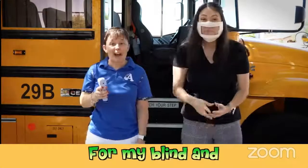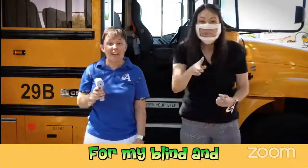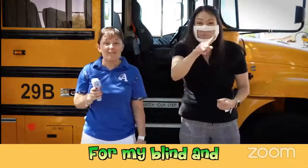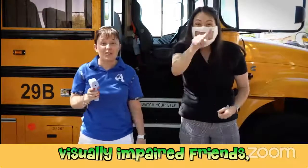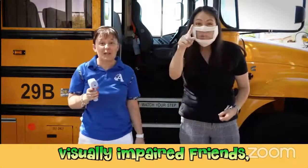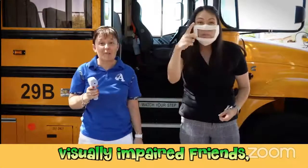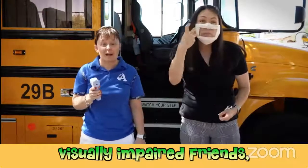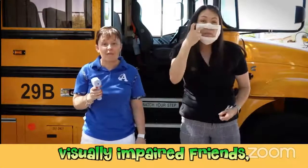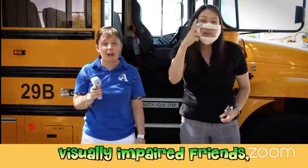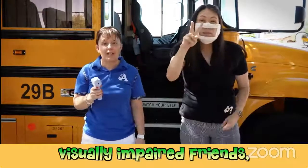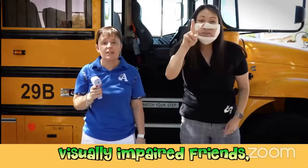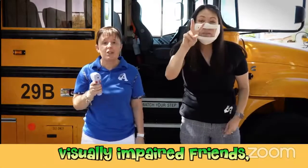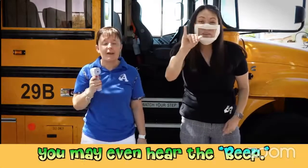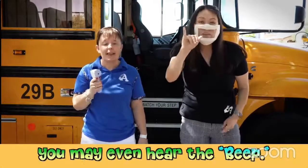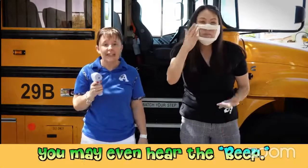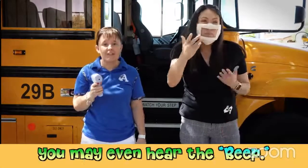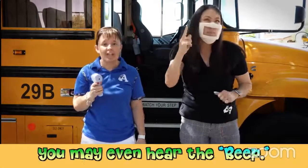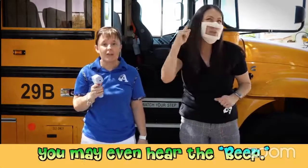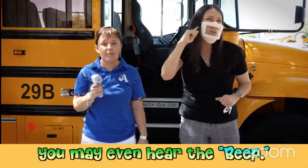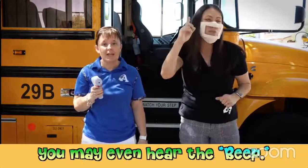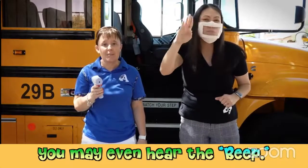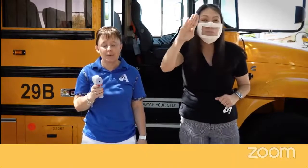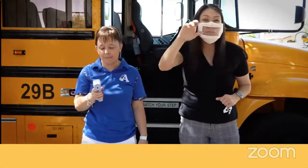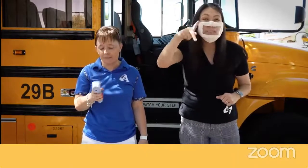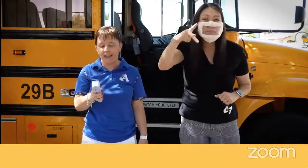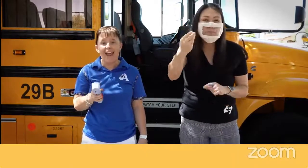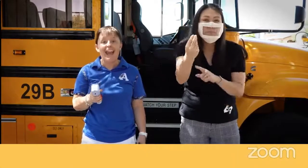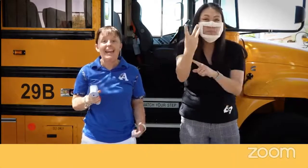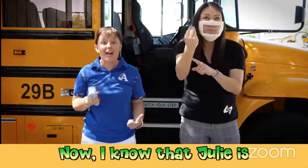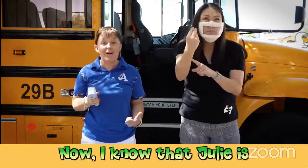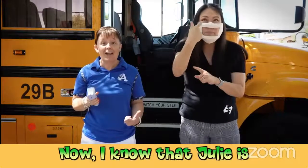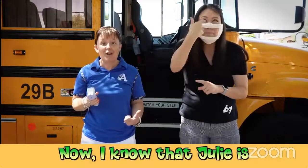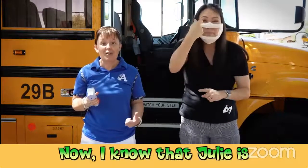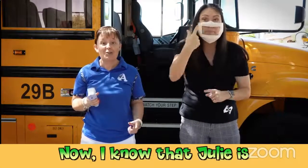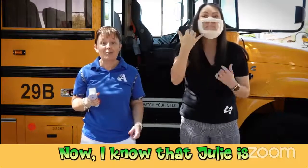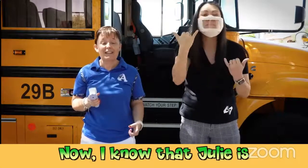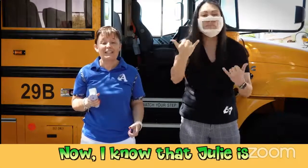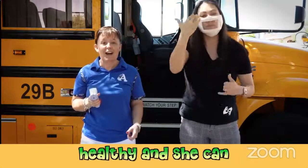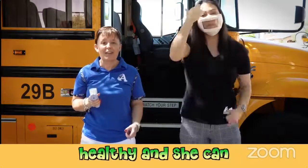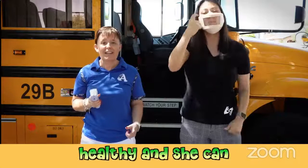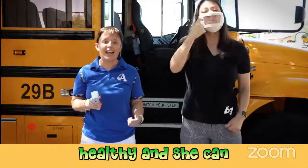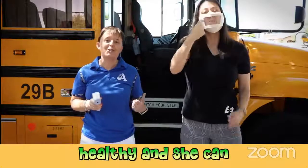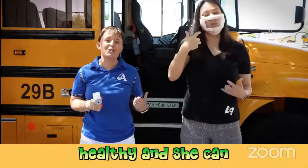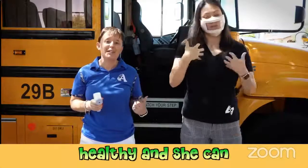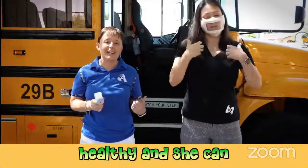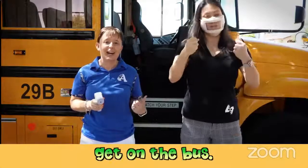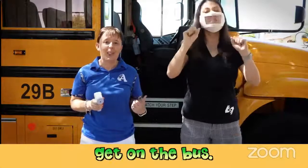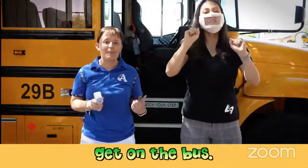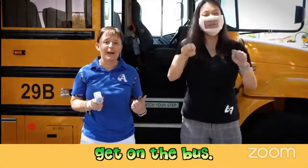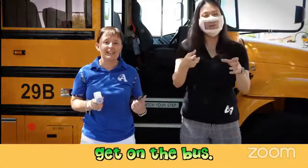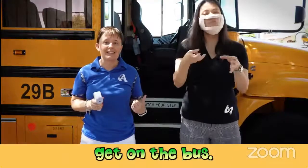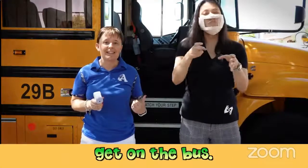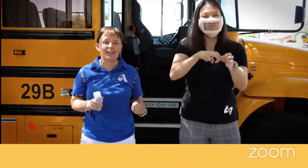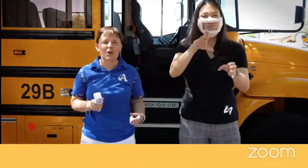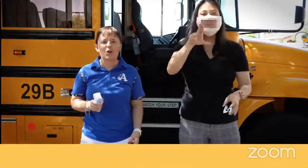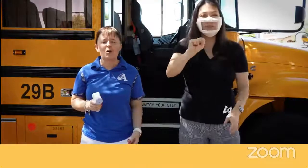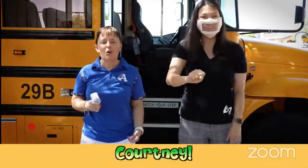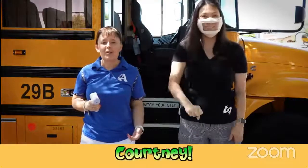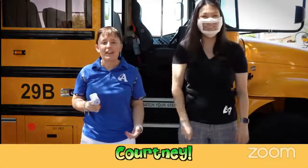For my blind and visually impaired friends, you may even hear the beep. Now I know that Julie is healthy and she can get on the